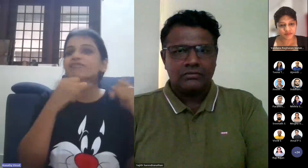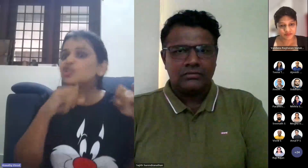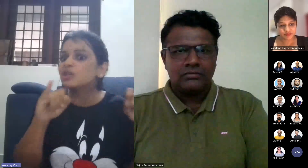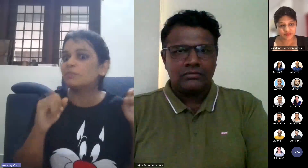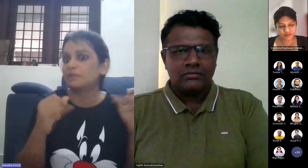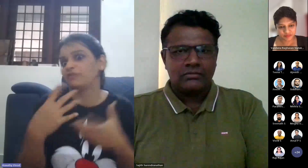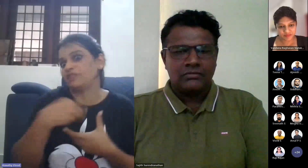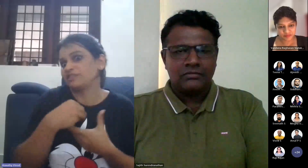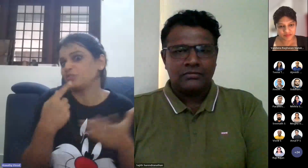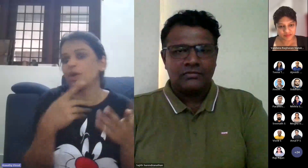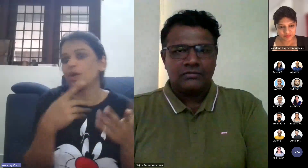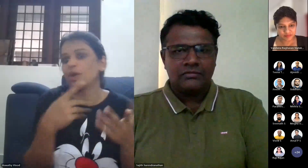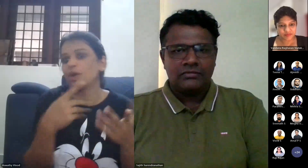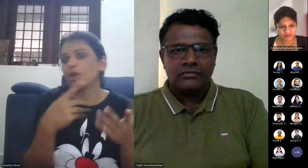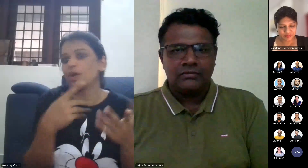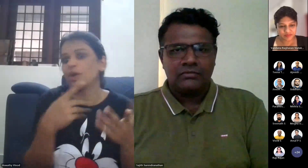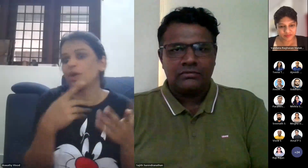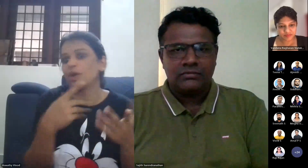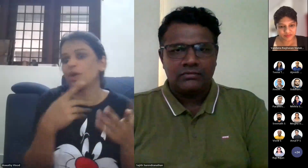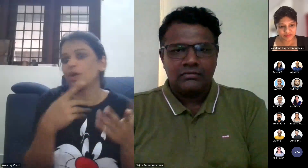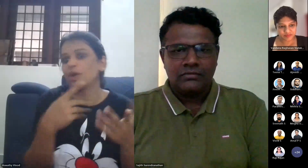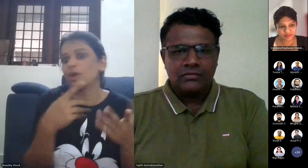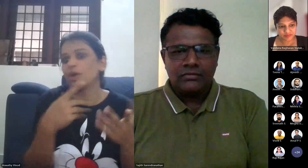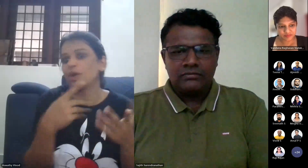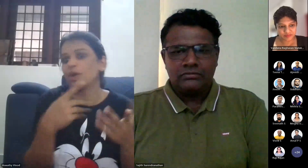an individual preference.